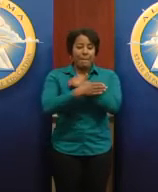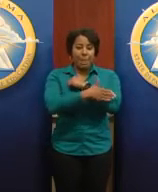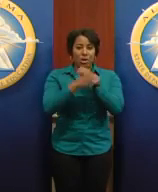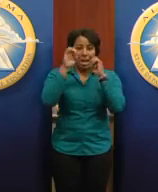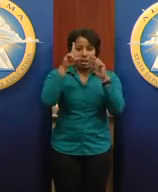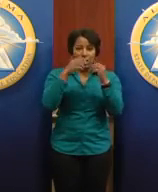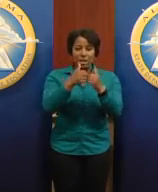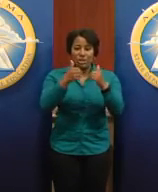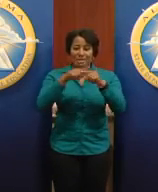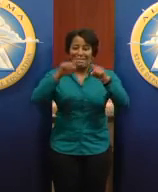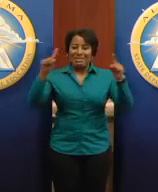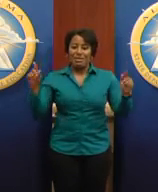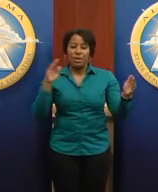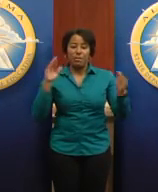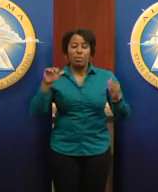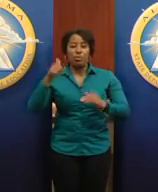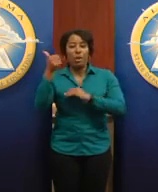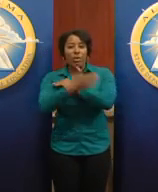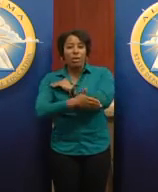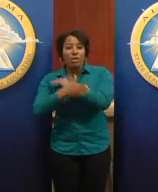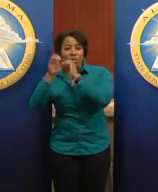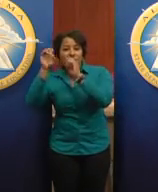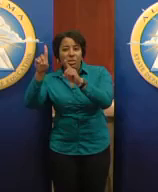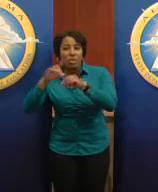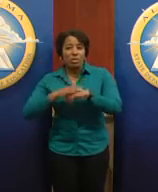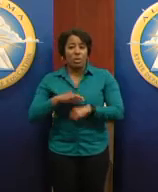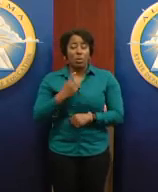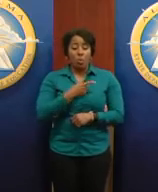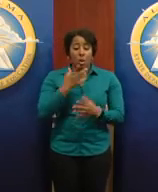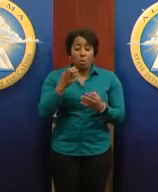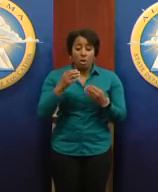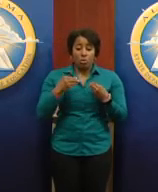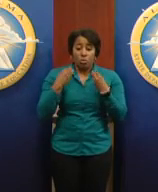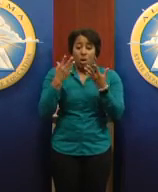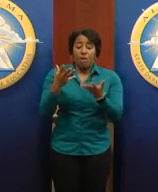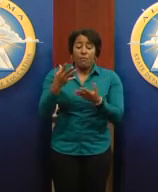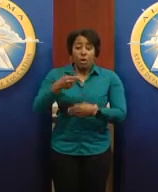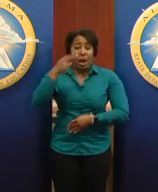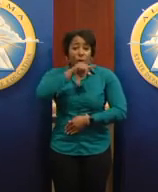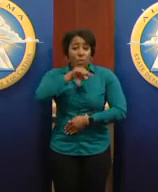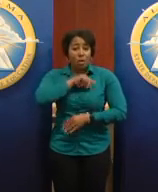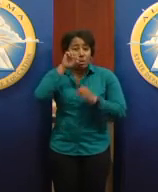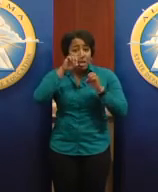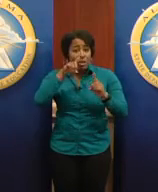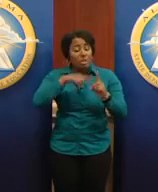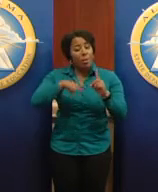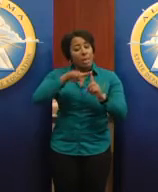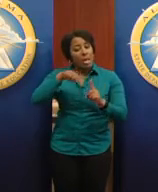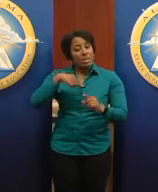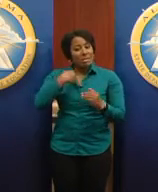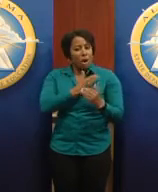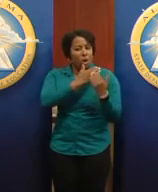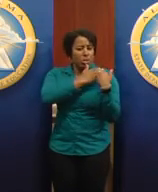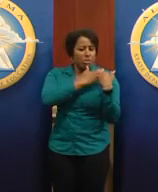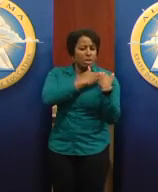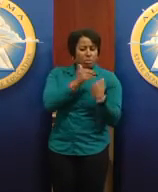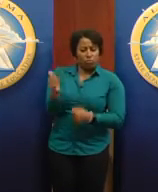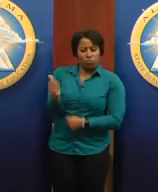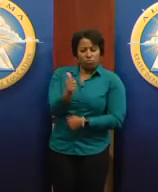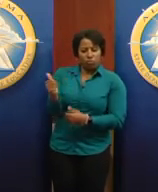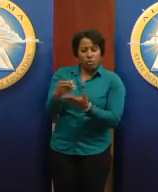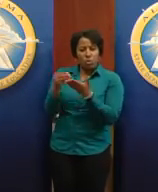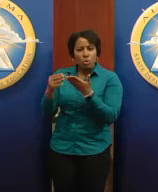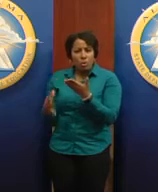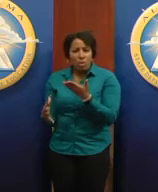we believe not only should we offer high quality education to every child, but we ought to be responsible for getting those children to and from school